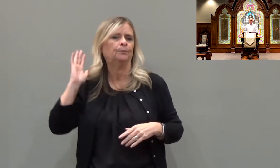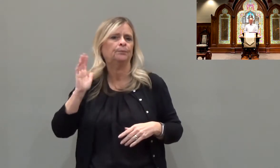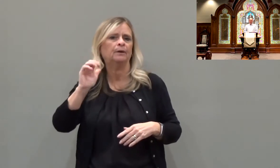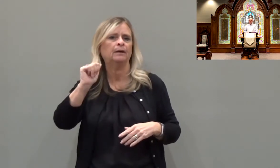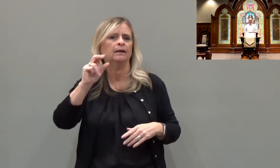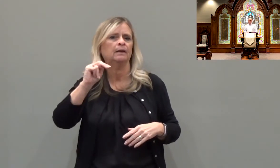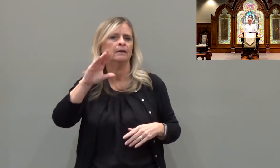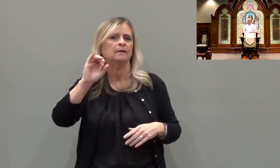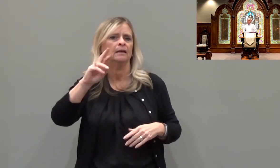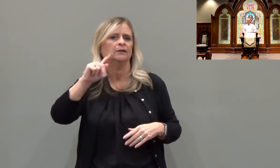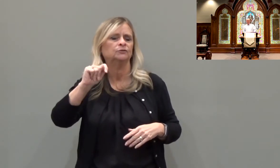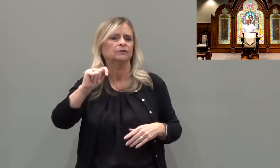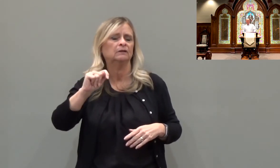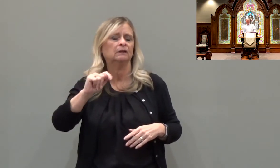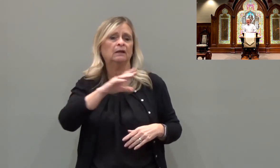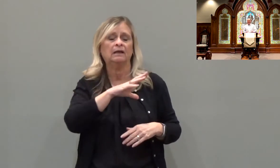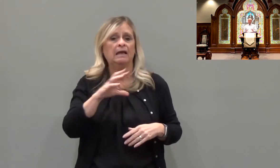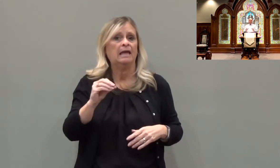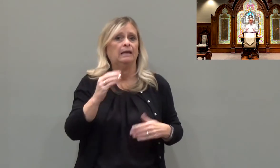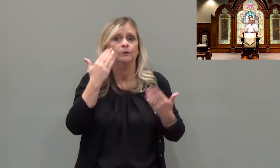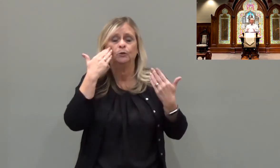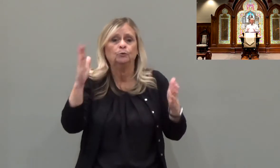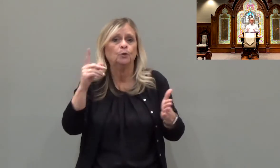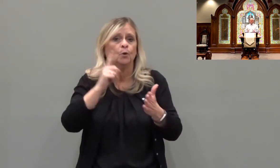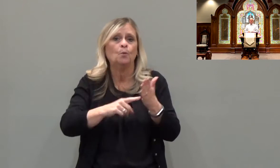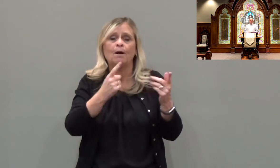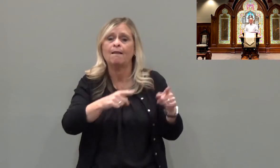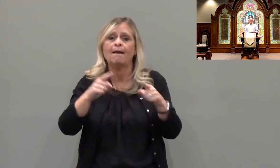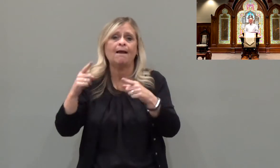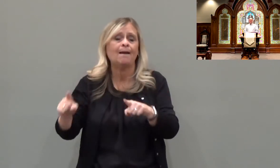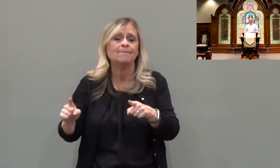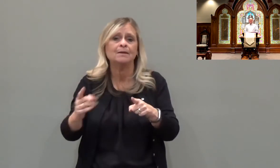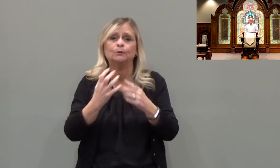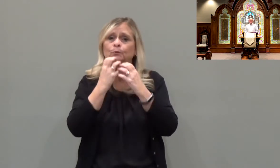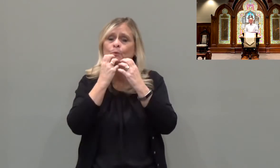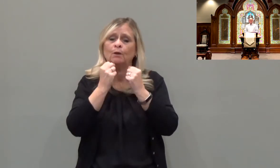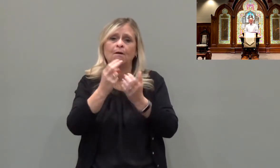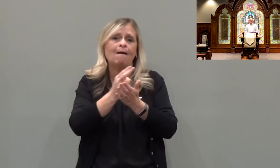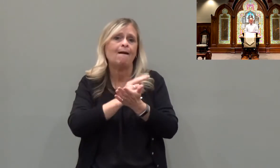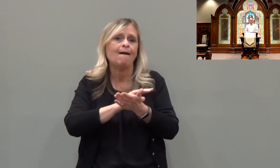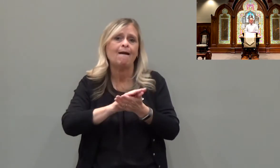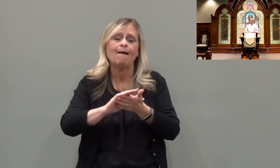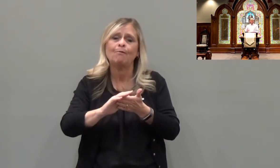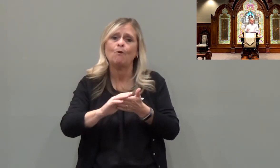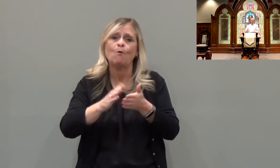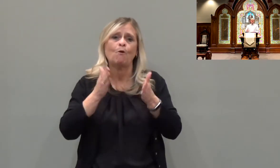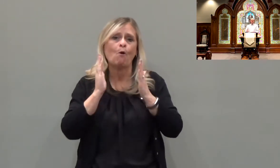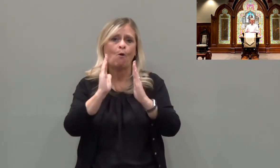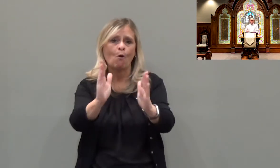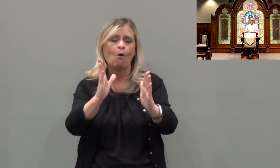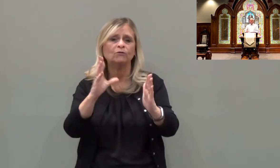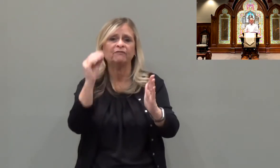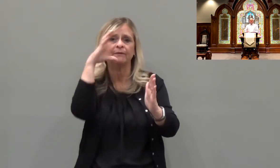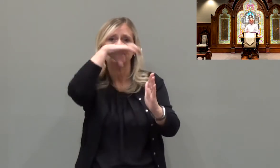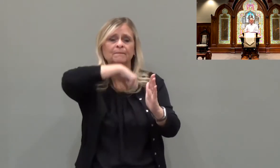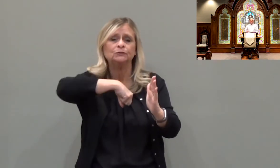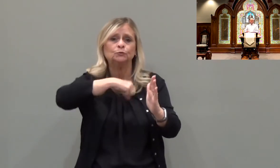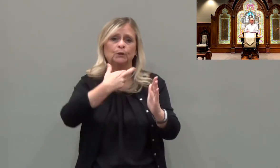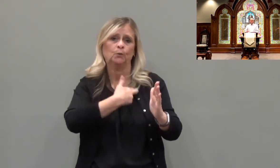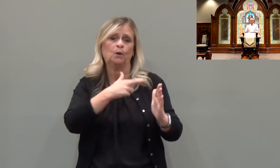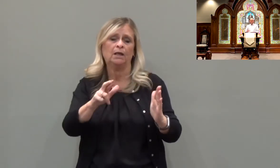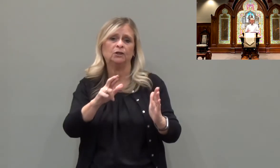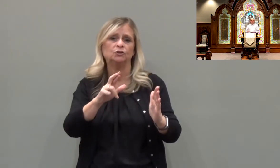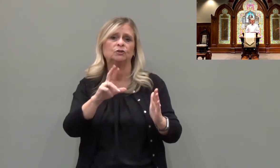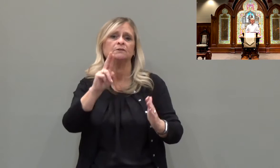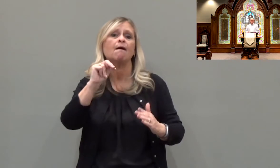And you didn't know what happened in the hallowed halls of the mystery religions unless you were initiated, unless